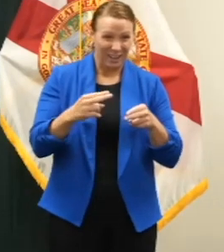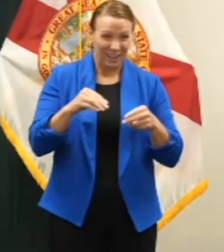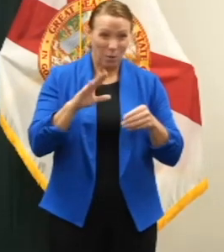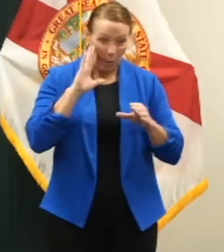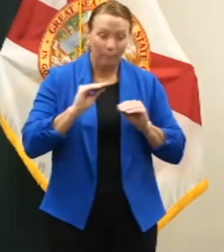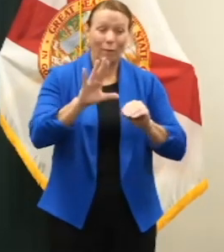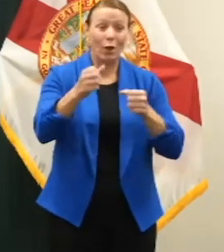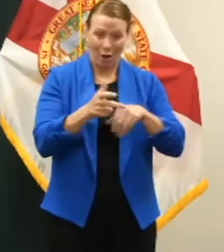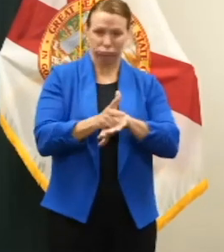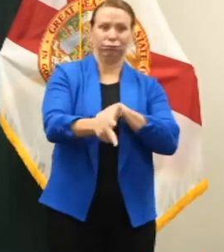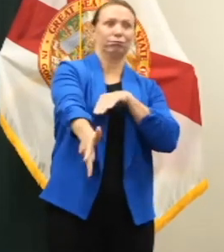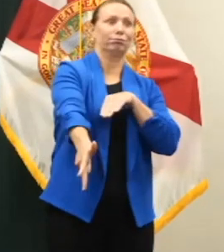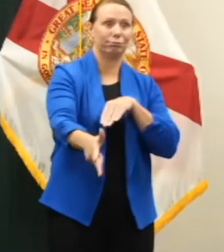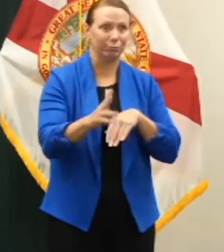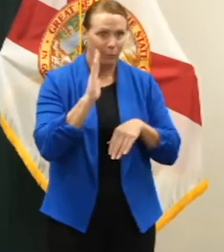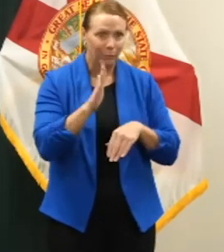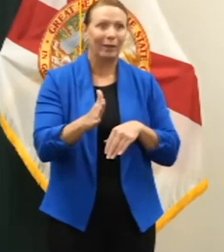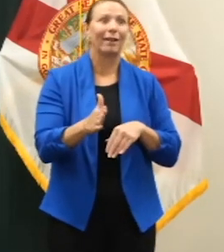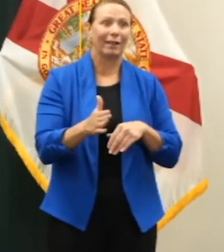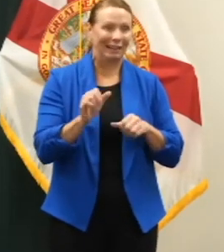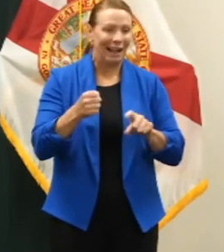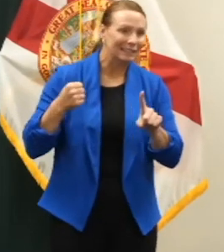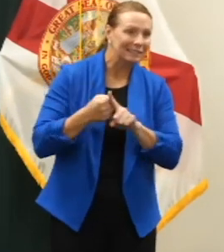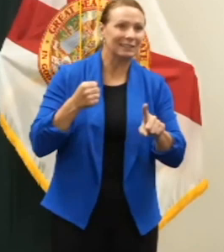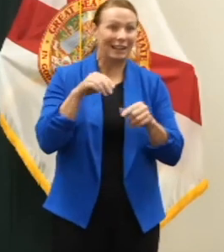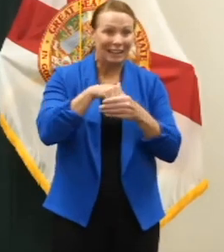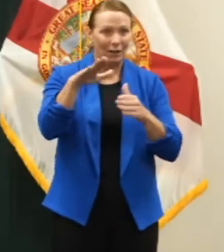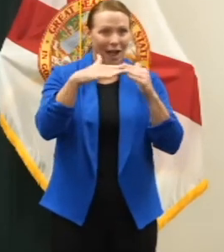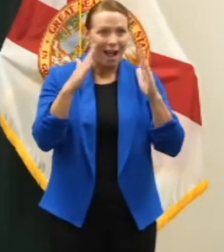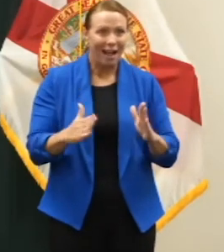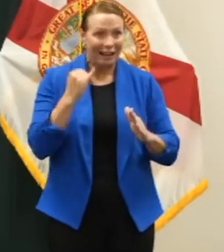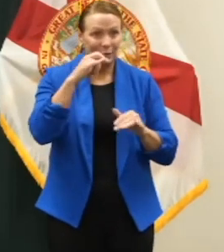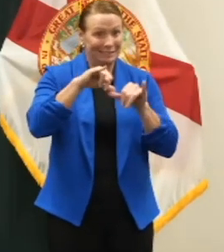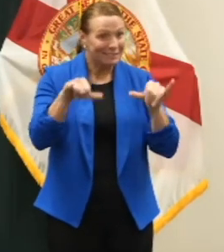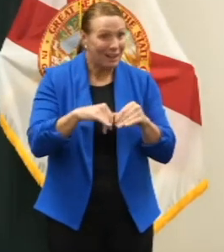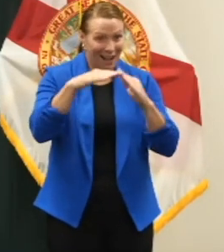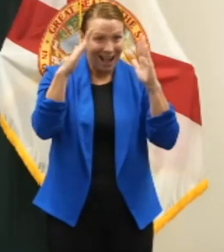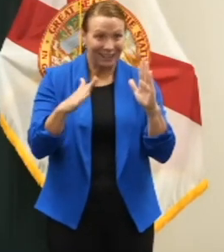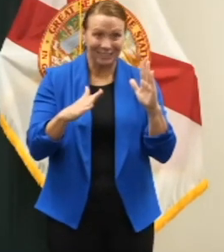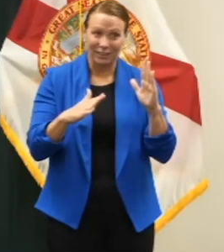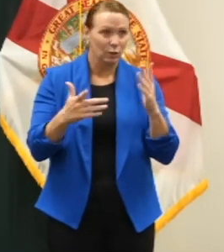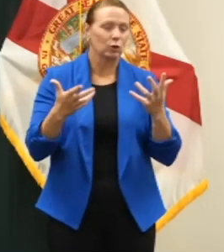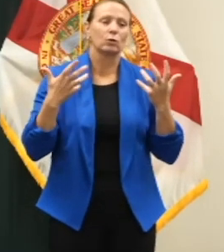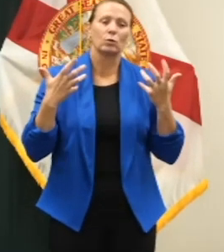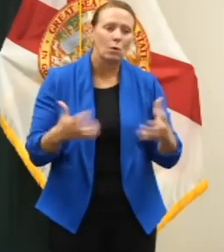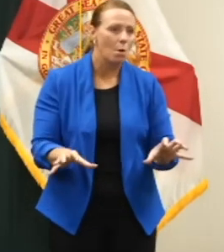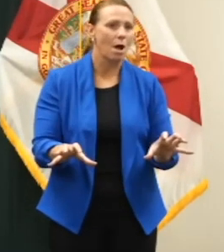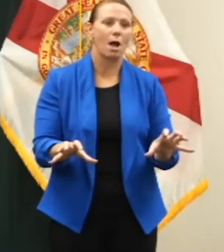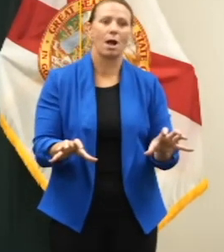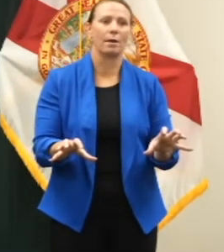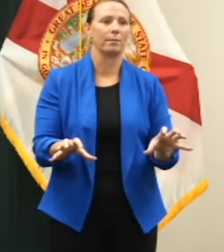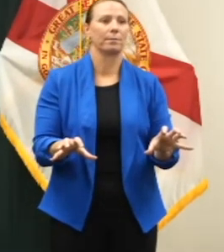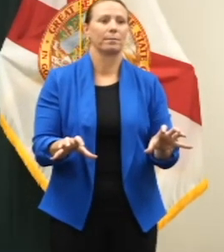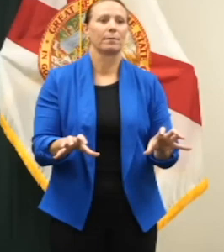pianos. It can cause blunt force trauma inside of homes if you're staying in your home. You do not want to be dealing with hundreds